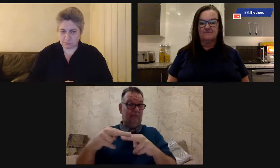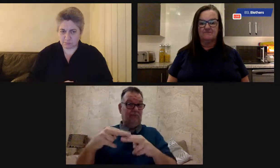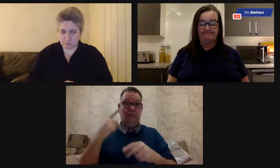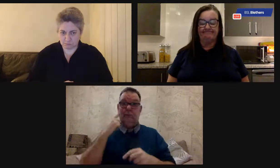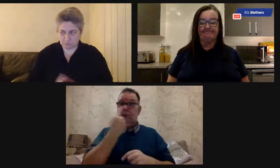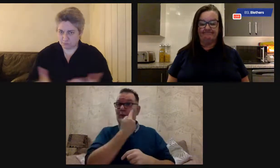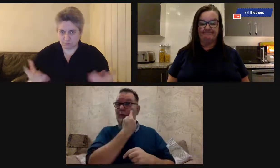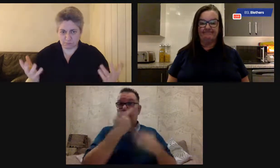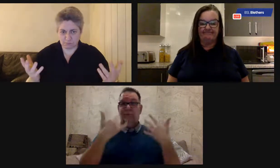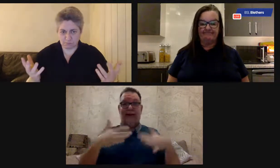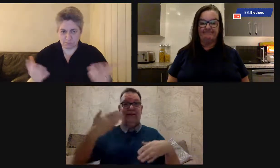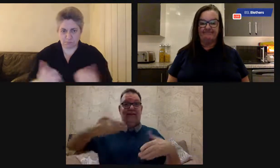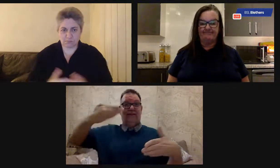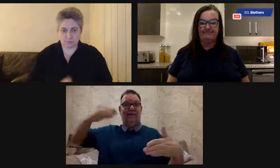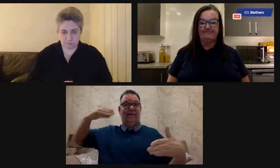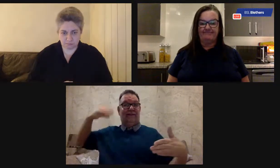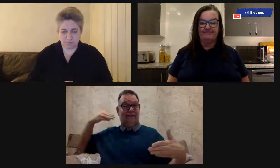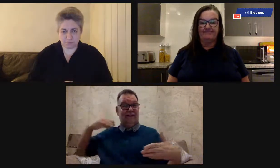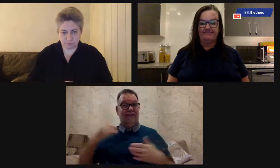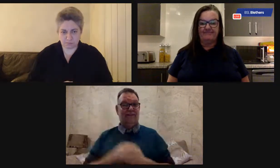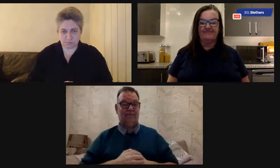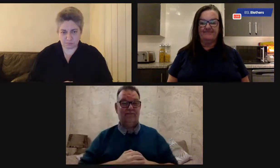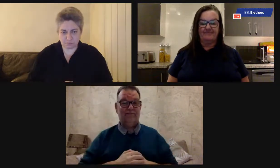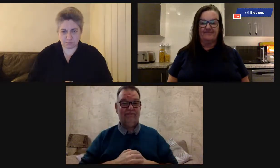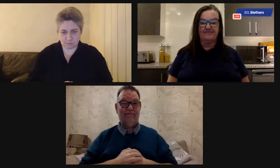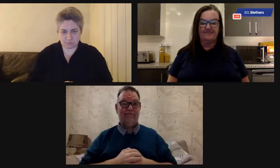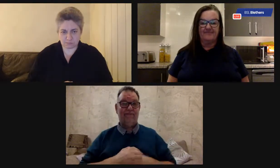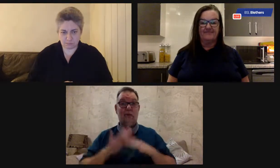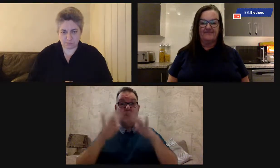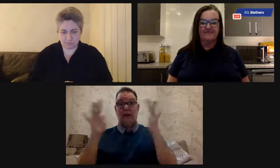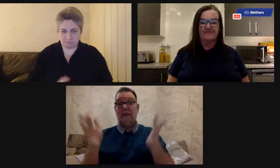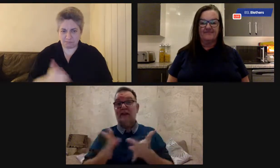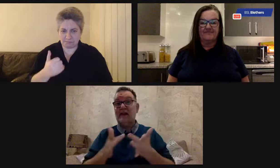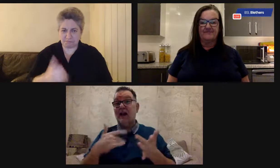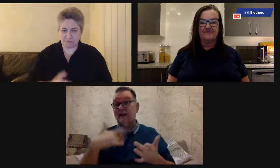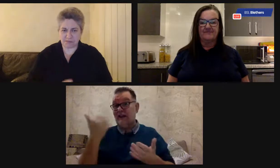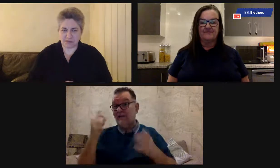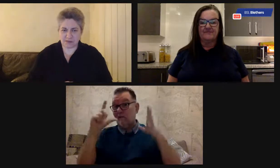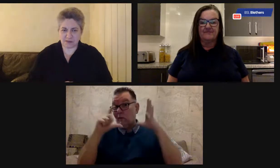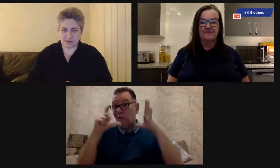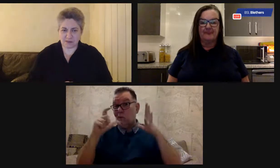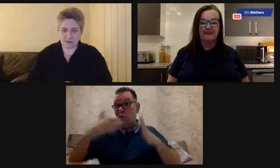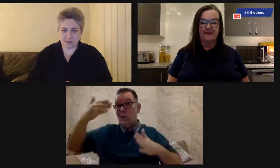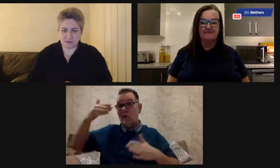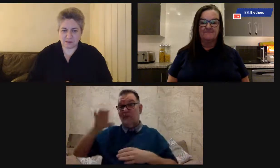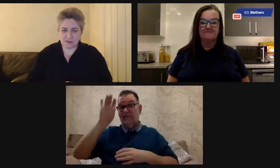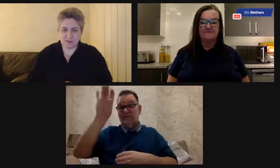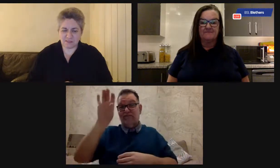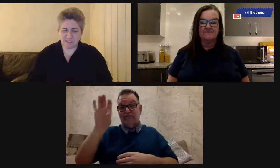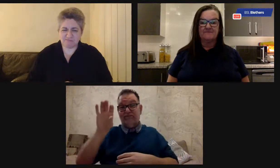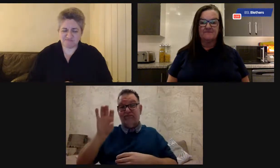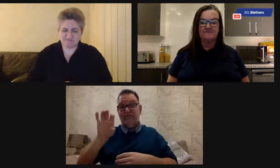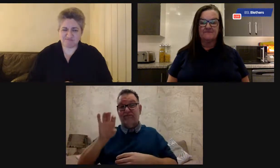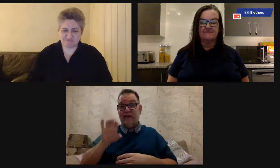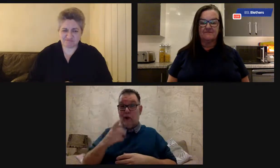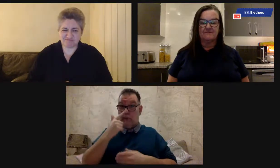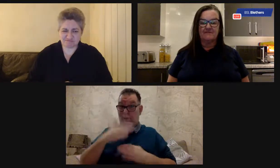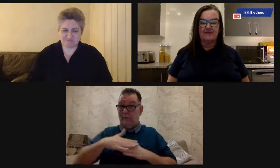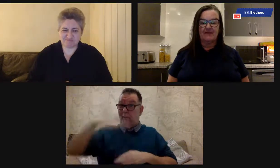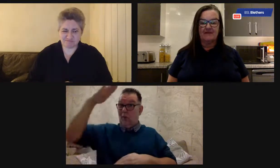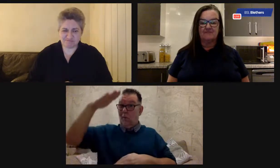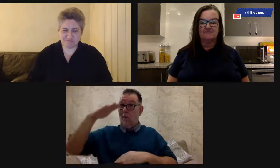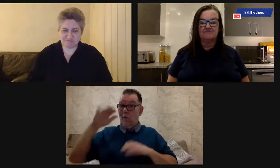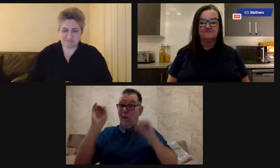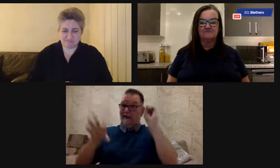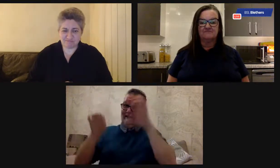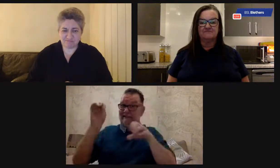certainly it's been we have been making sure we've got an archive of photographs and